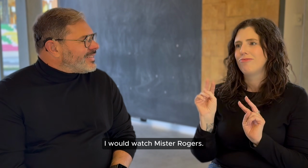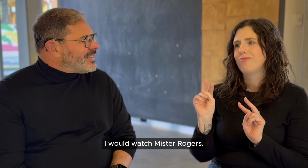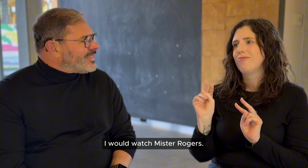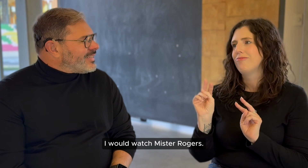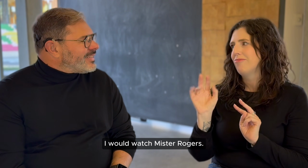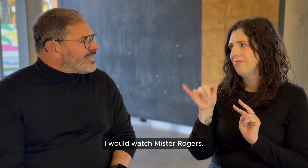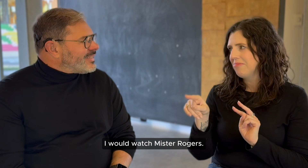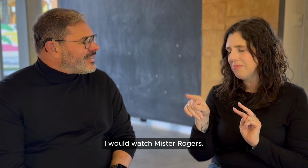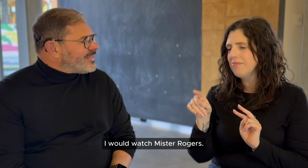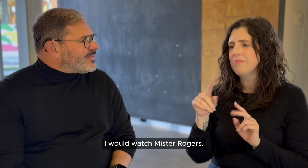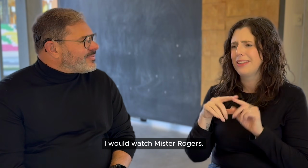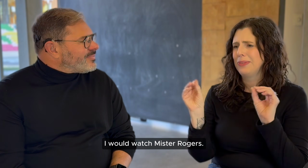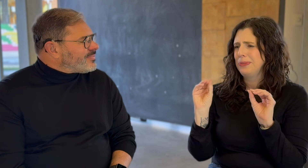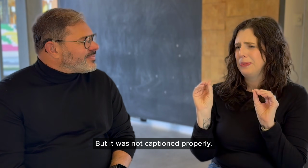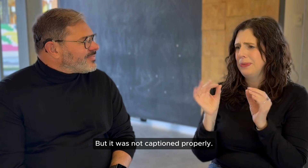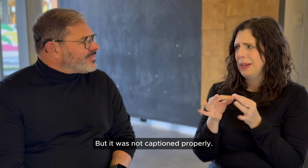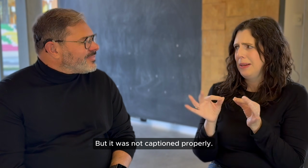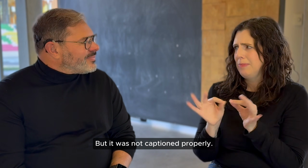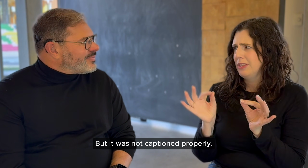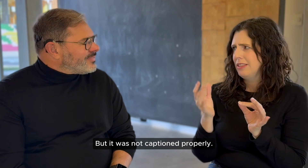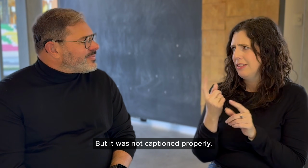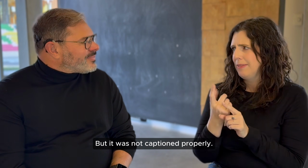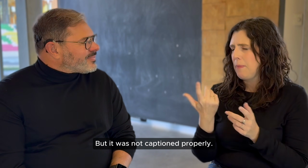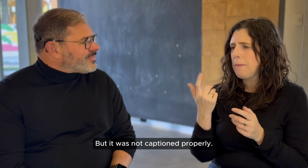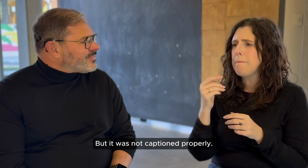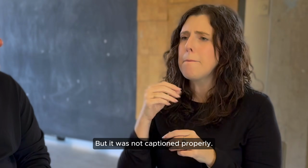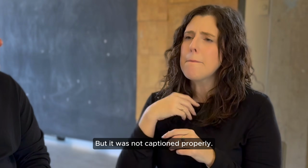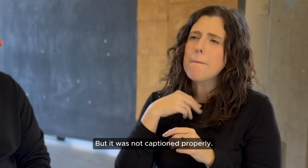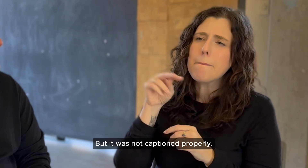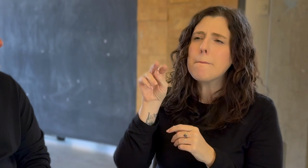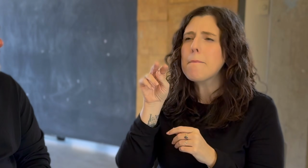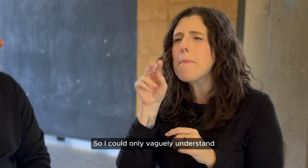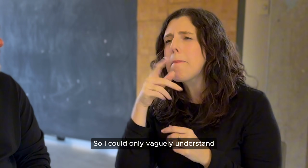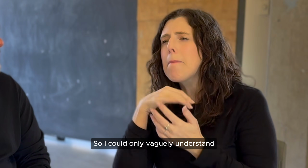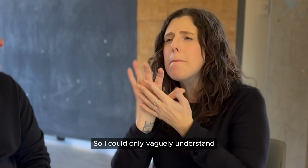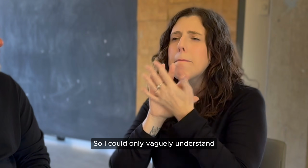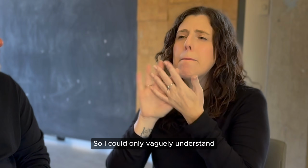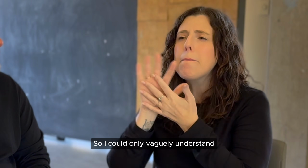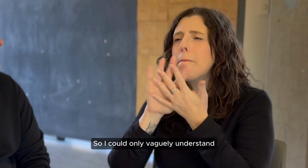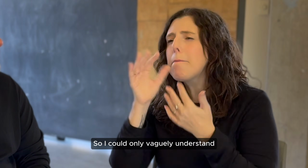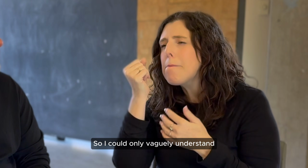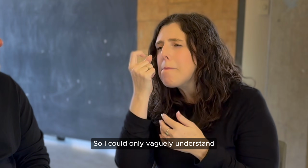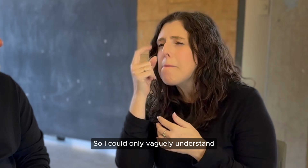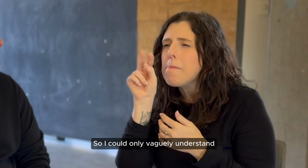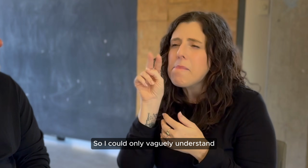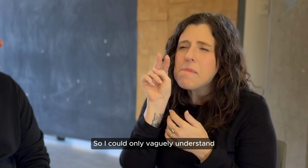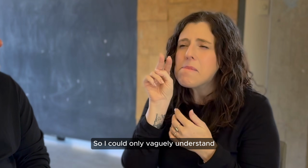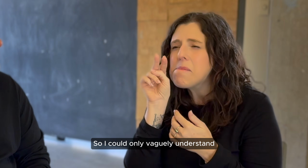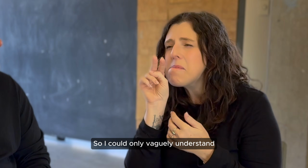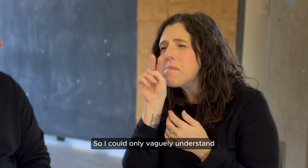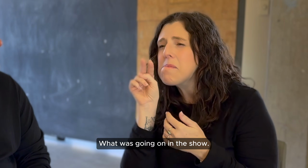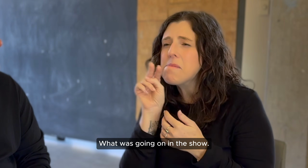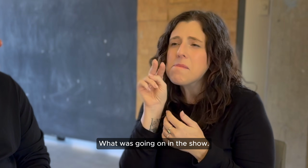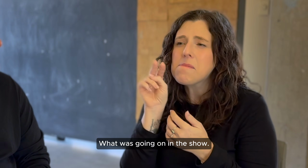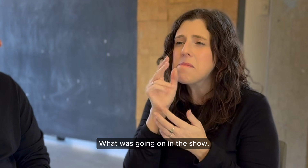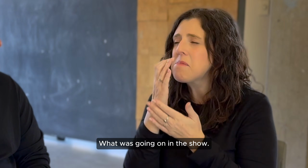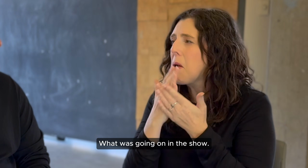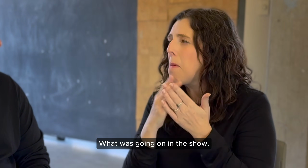would watch Mr. Rogers, but it wasn't captioned, right? And so I could vaguely understand what was going on in the